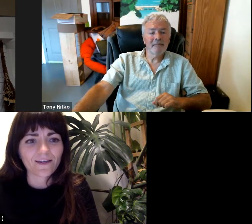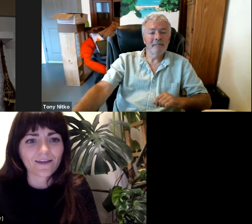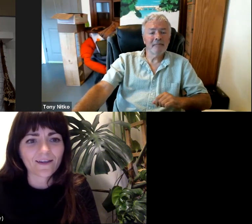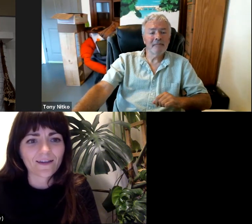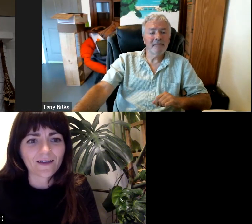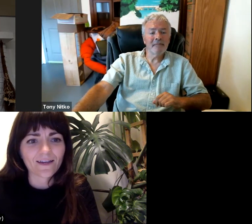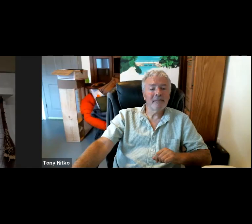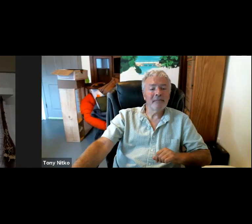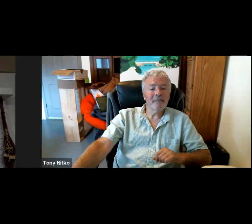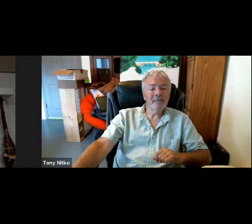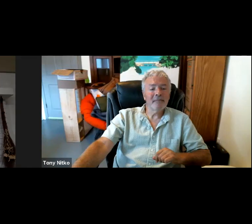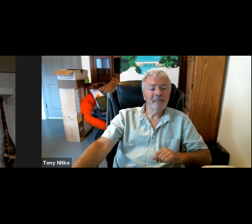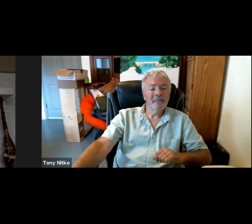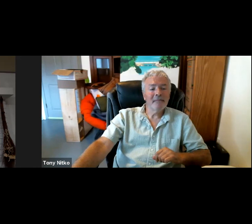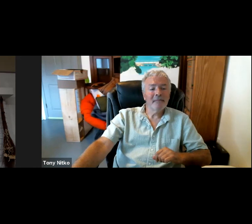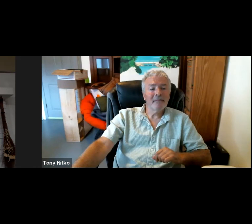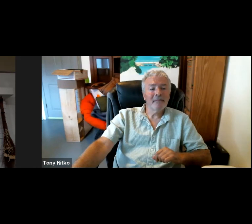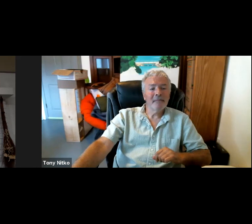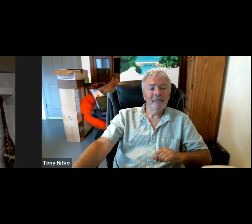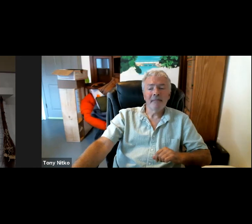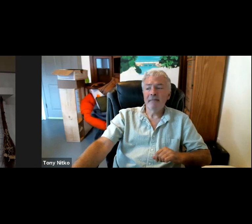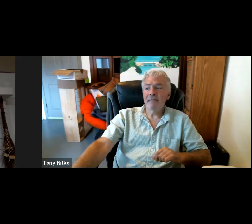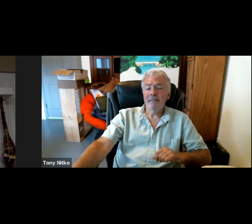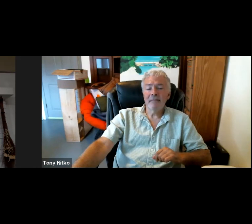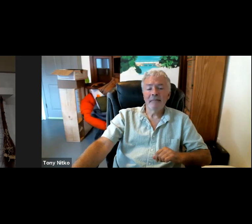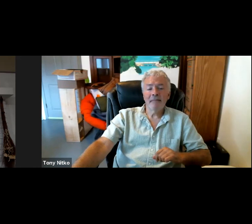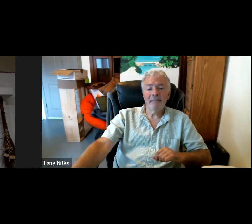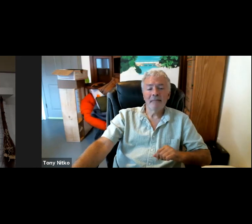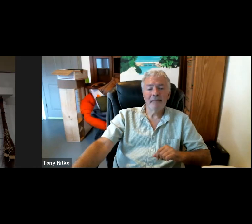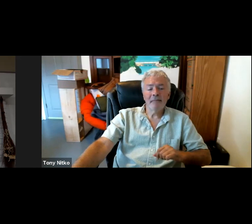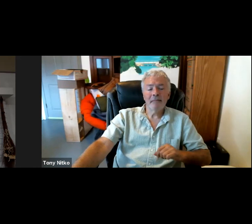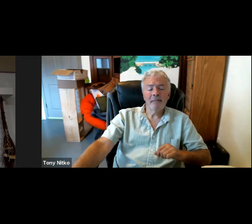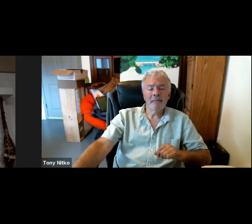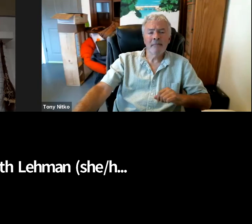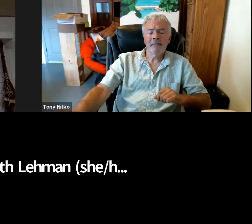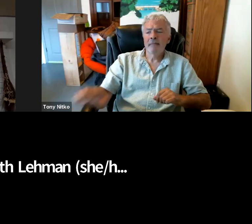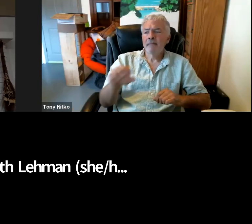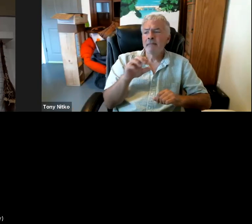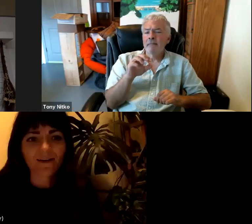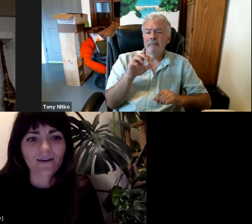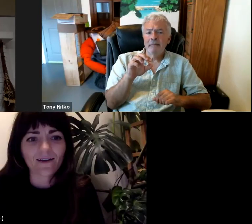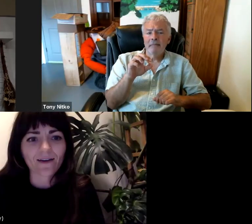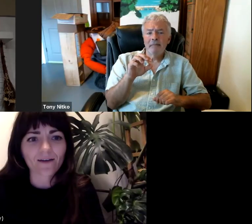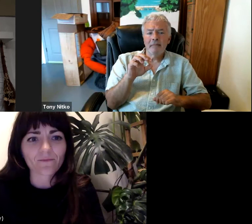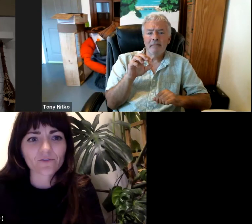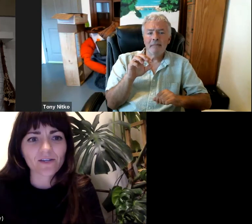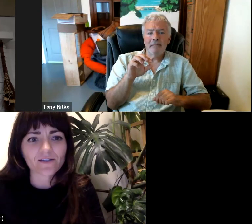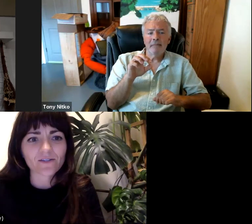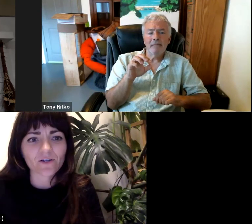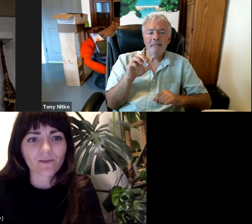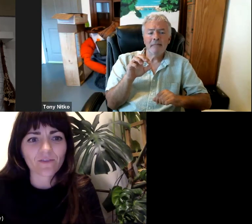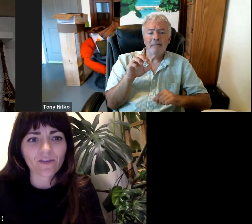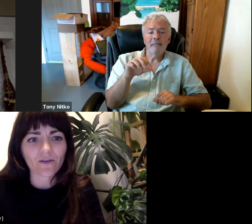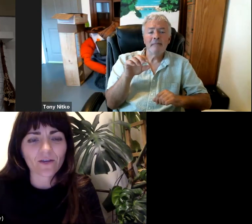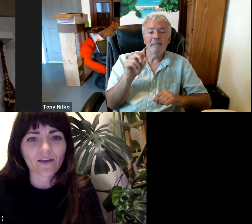Is the museum open? Hi, yes, the museum is open. I'm trying to